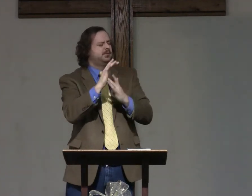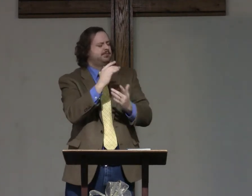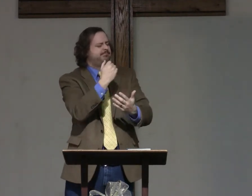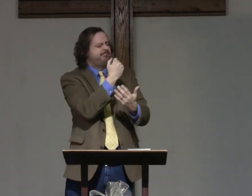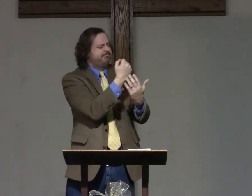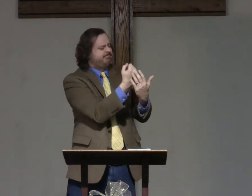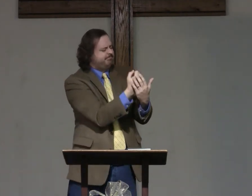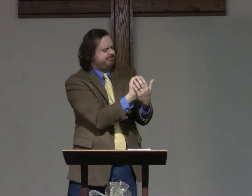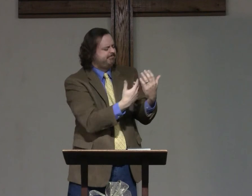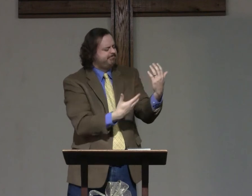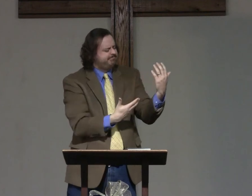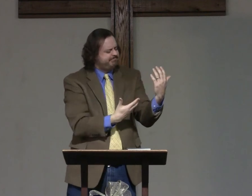Beautiful Lord,